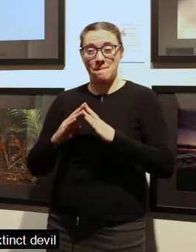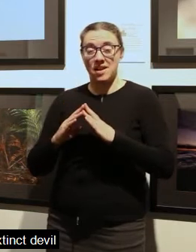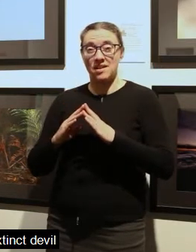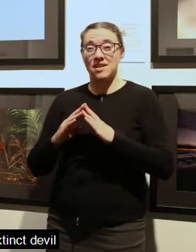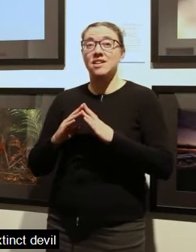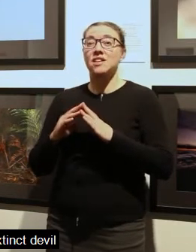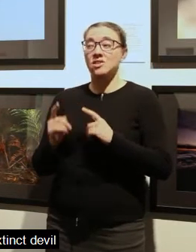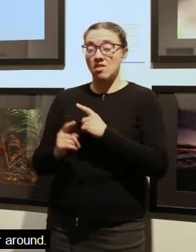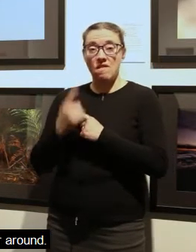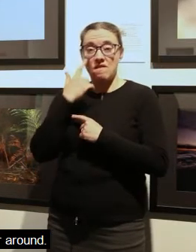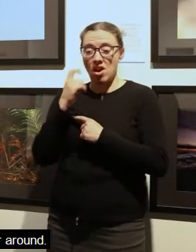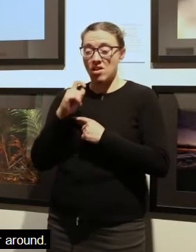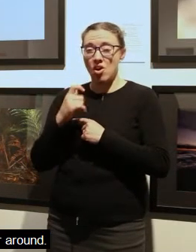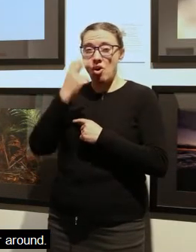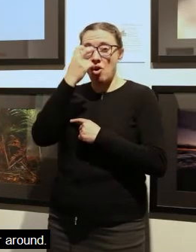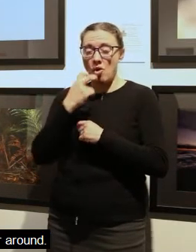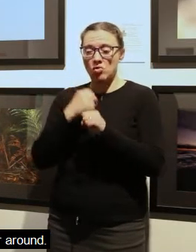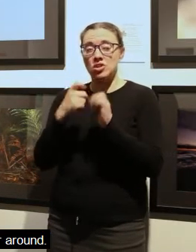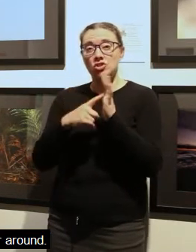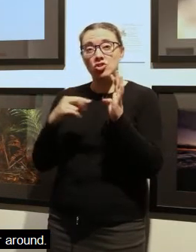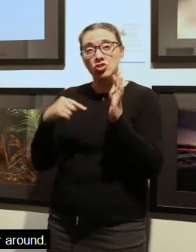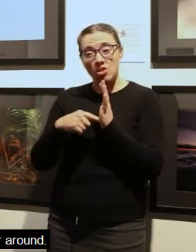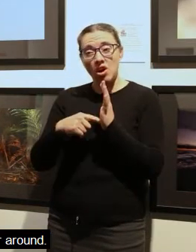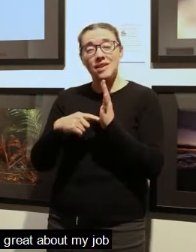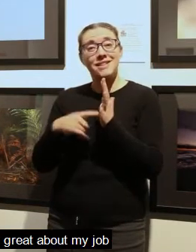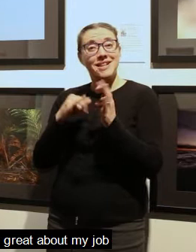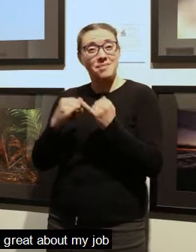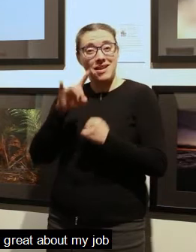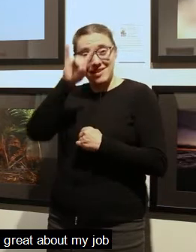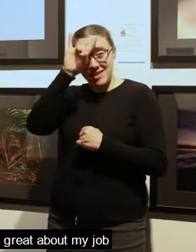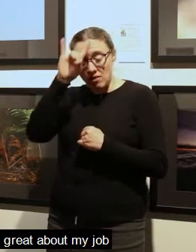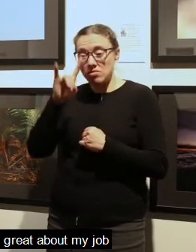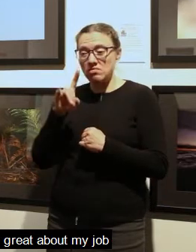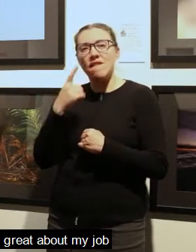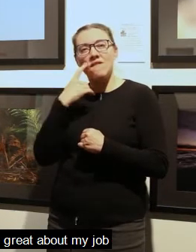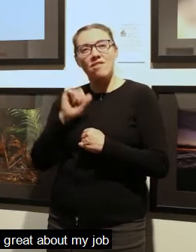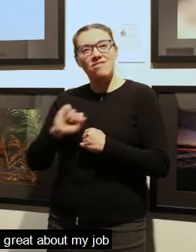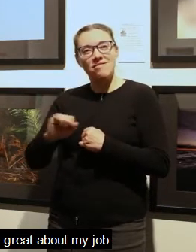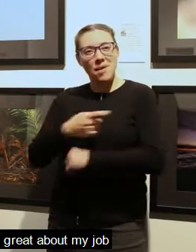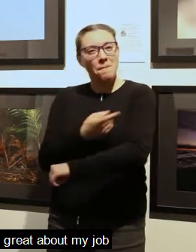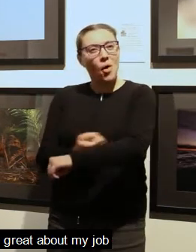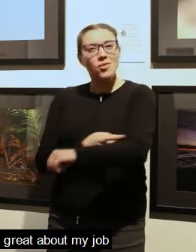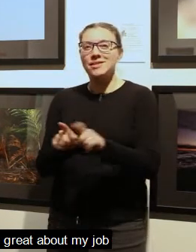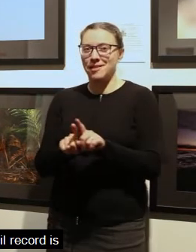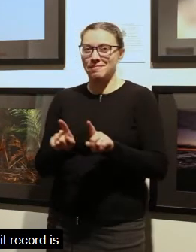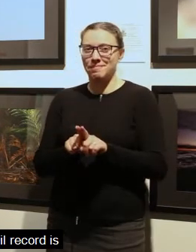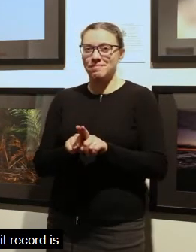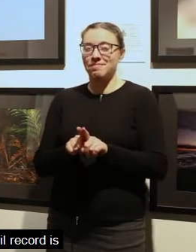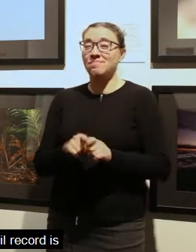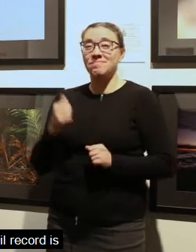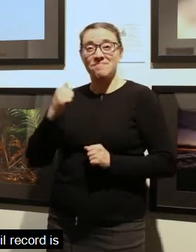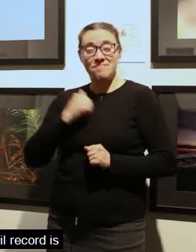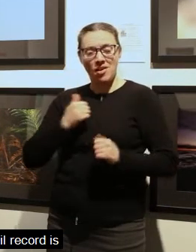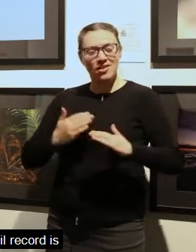extinct devil, and that's no longer around. You know, one of the things that is really great about my job and